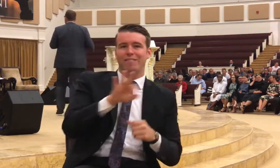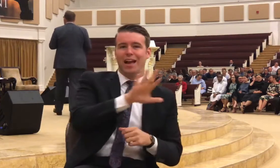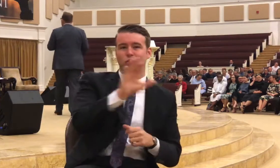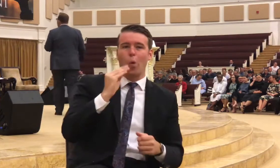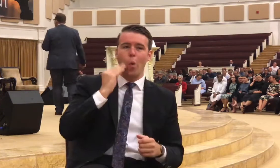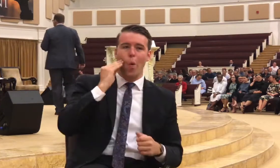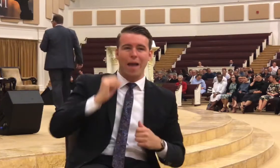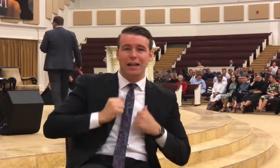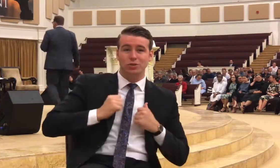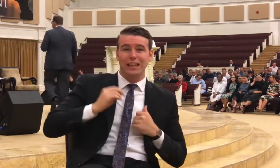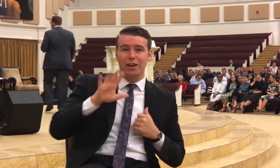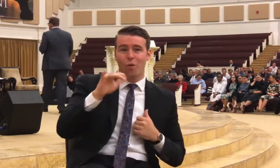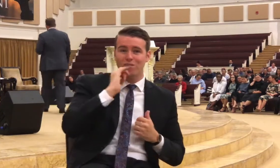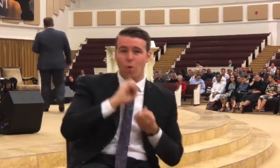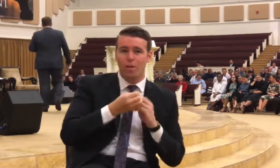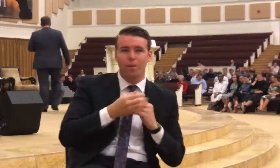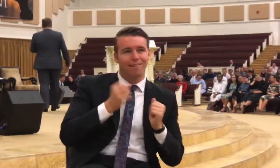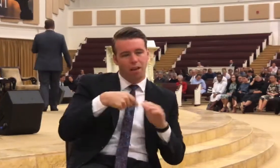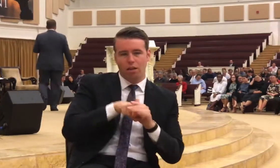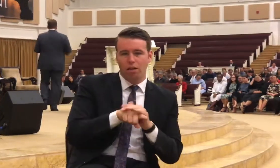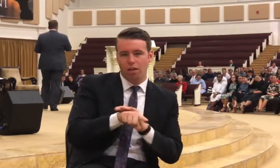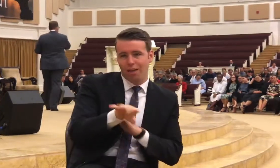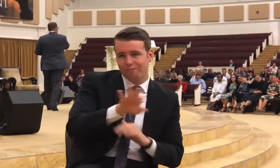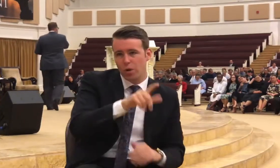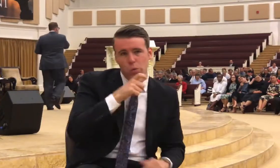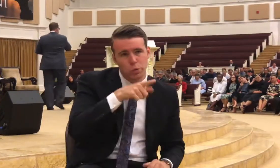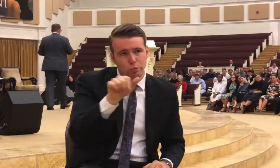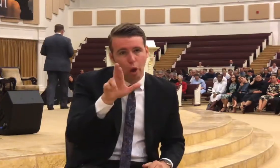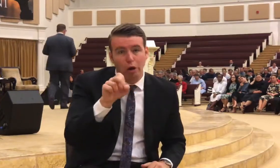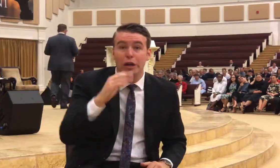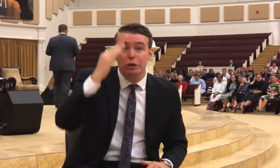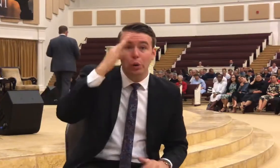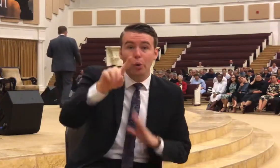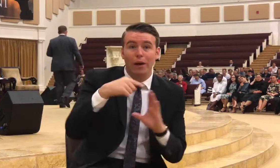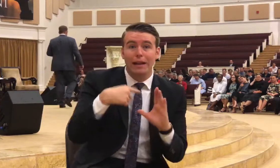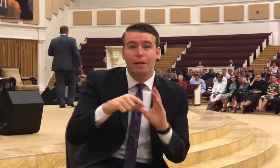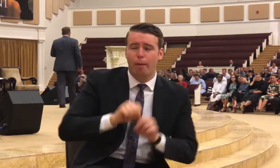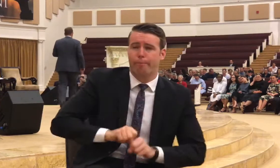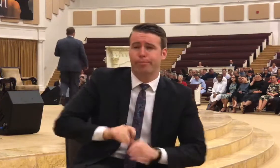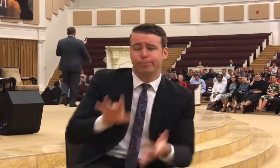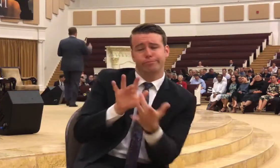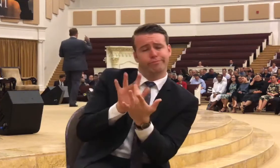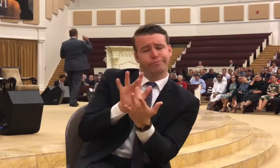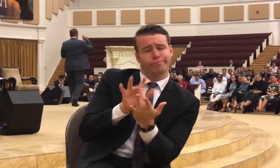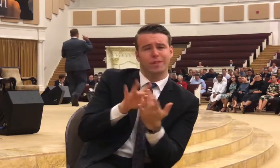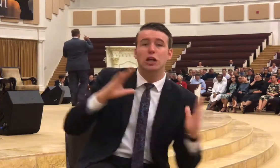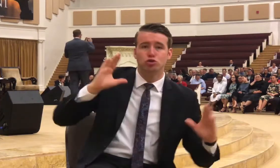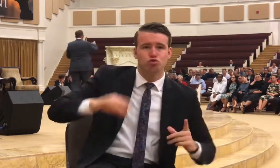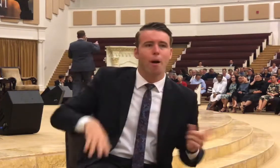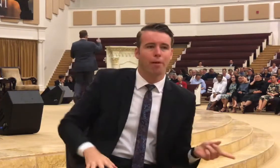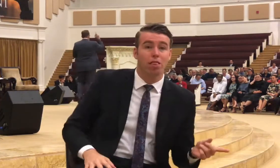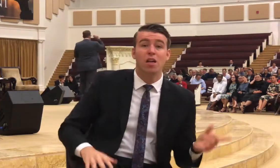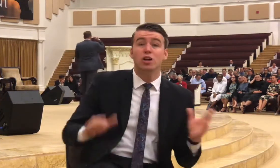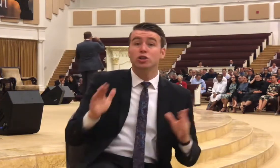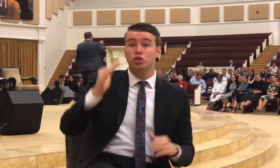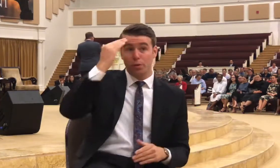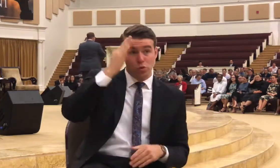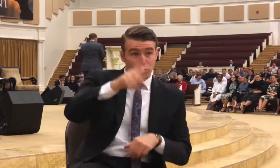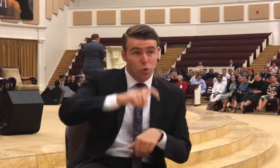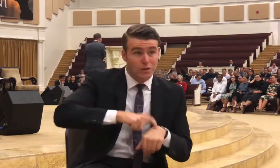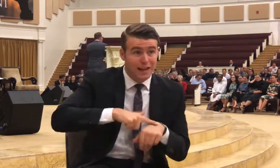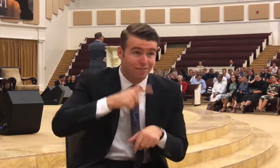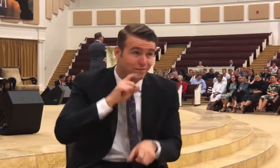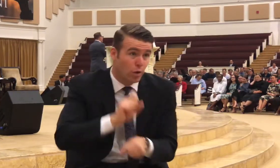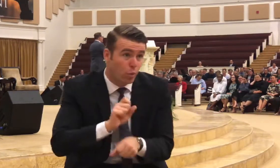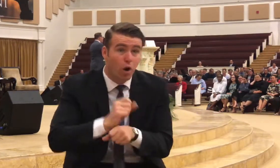It knows your phone number. It knows your email. It knows where you go to work. It knows what route